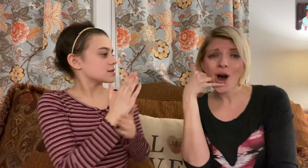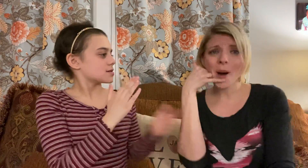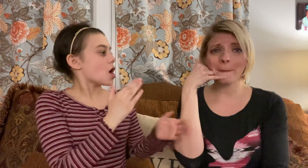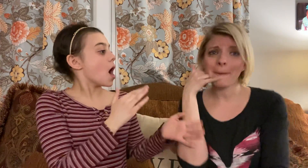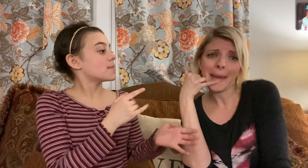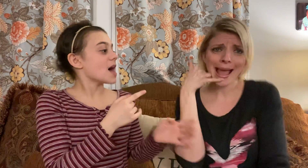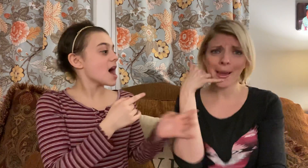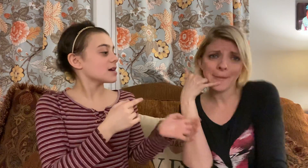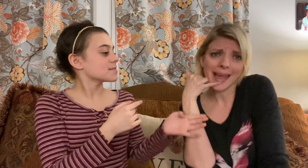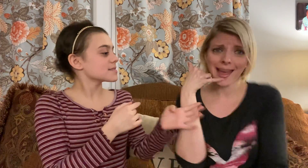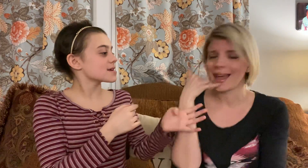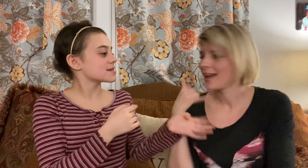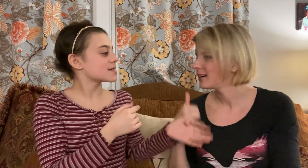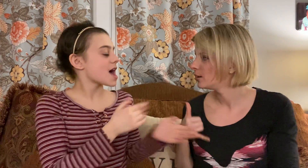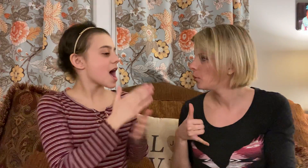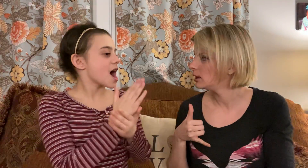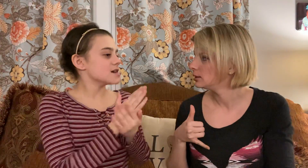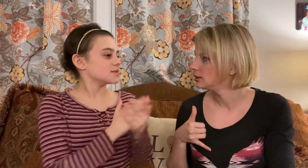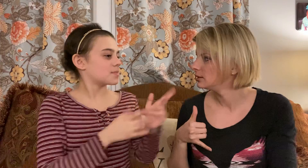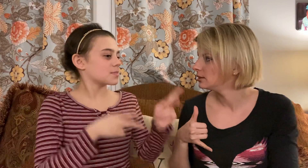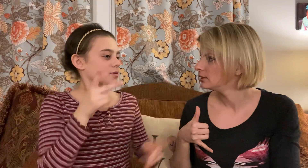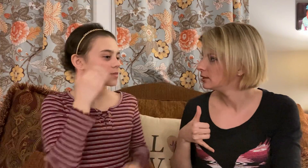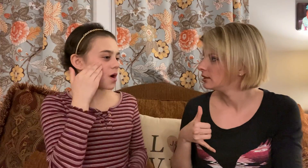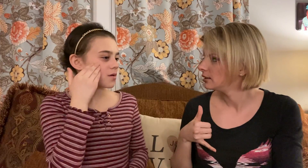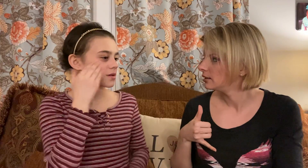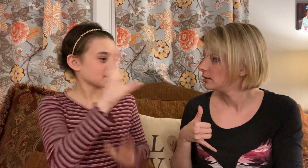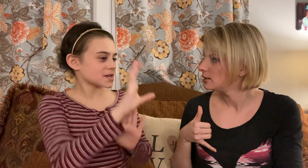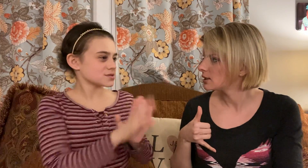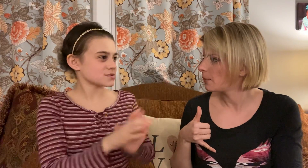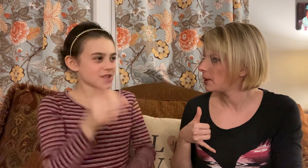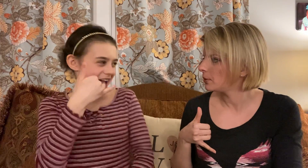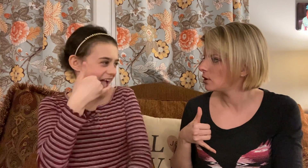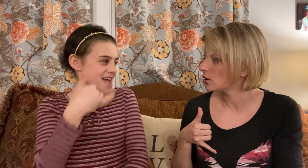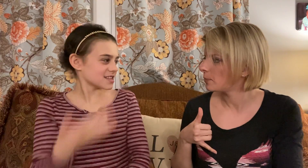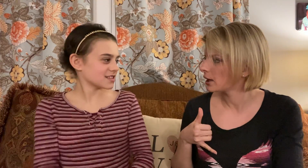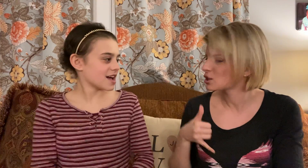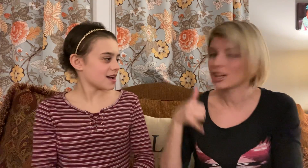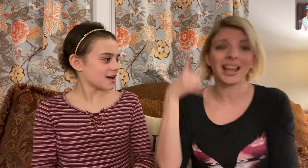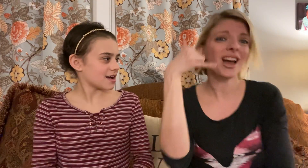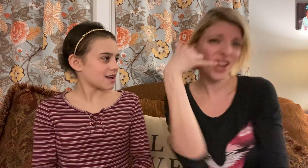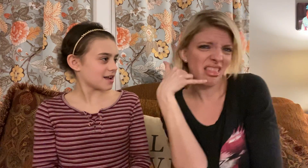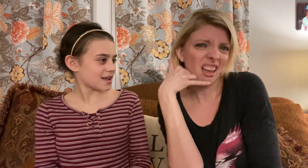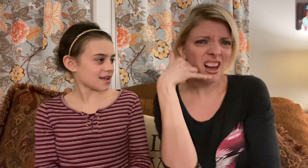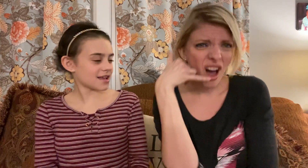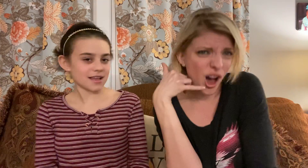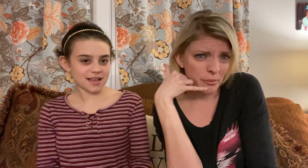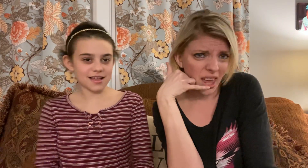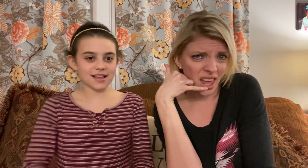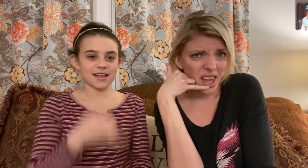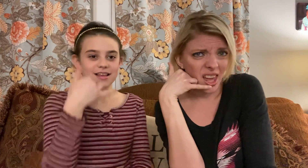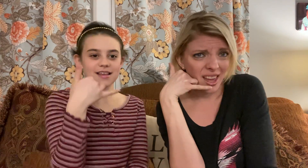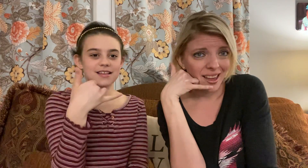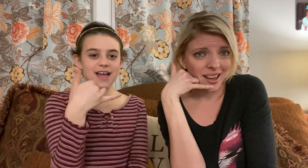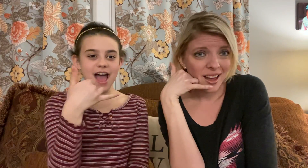Call me. What? Some people know the picture like, oh yeah, like, call me.